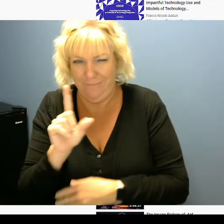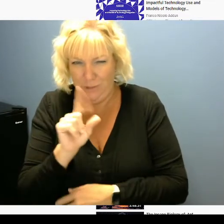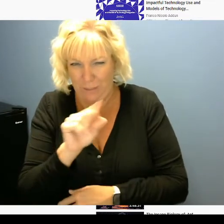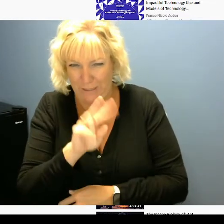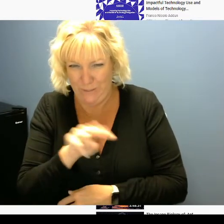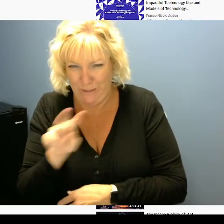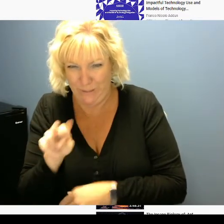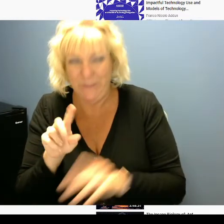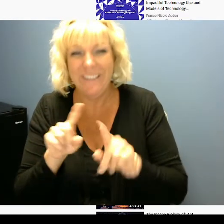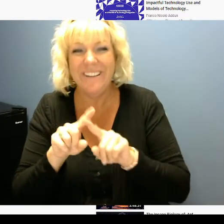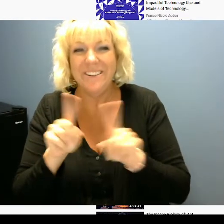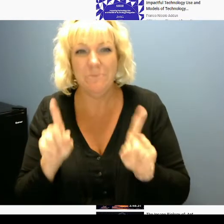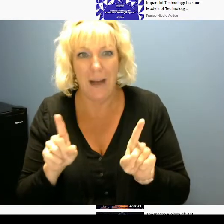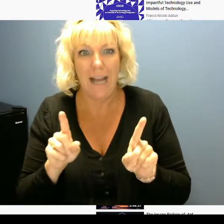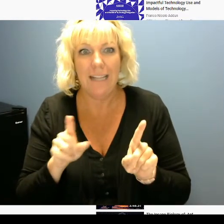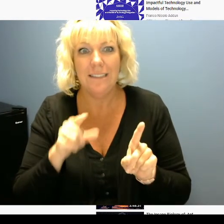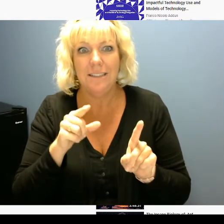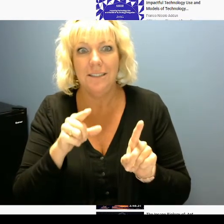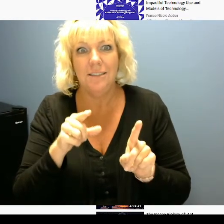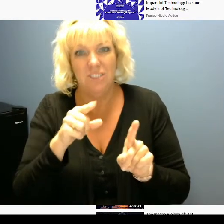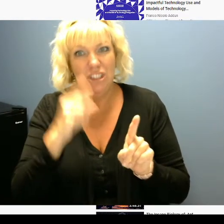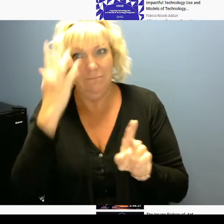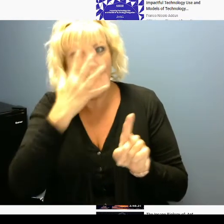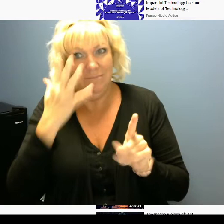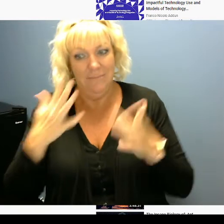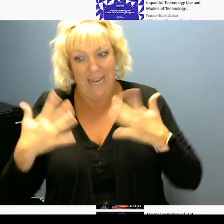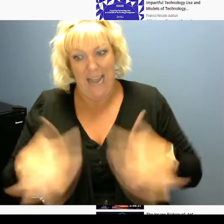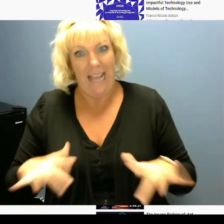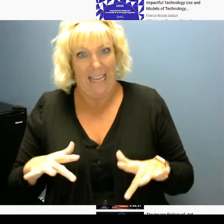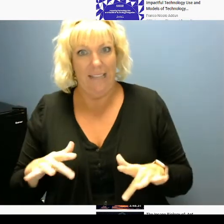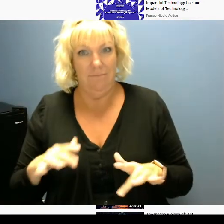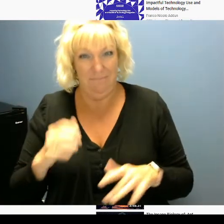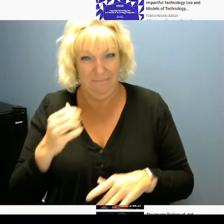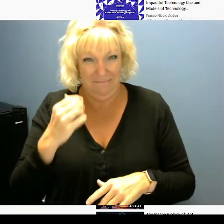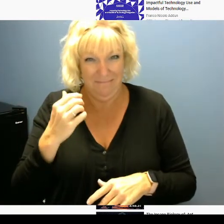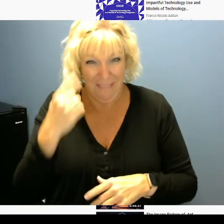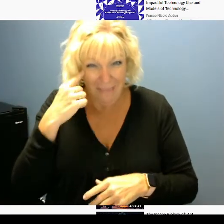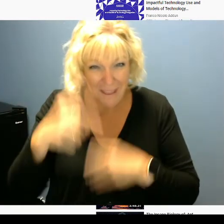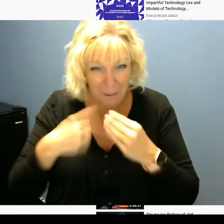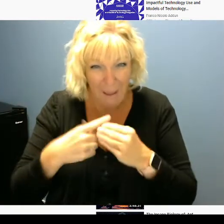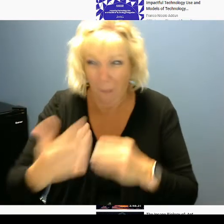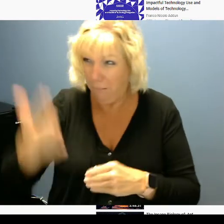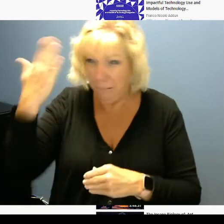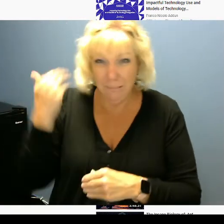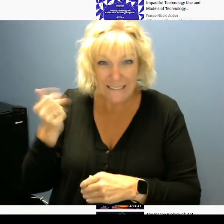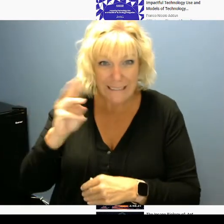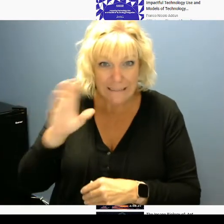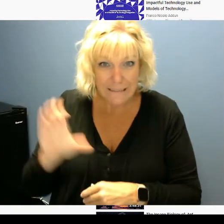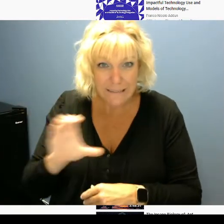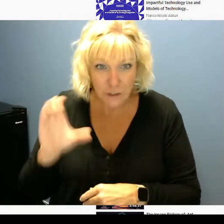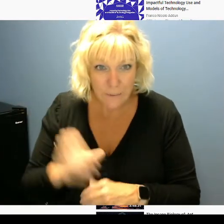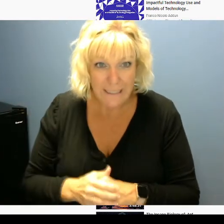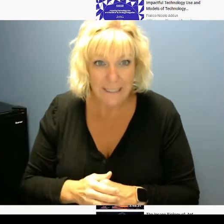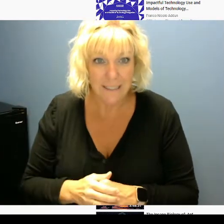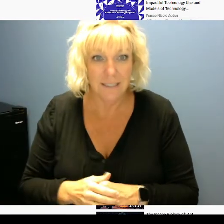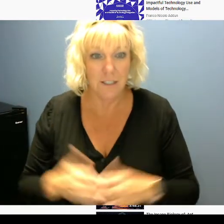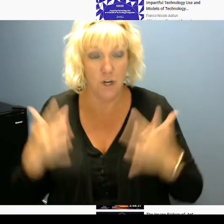16th century. So she's not only naked, but she's also